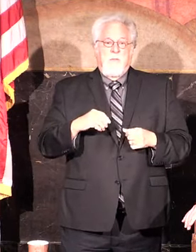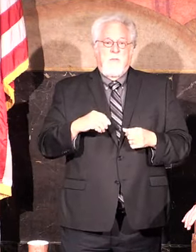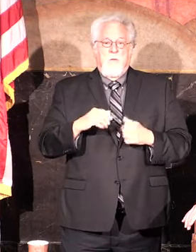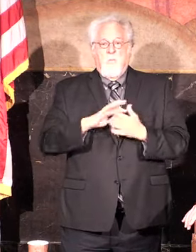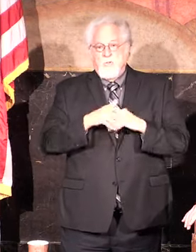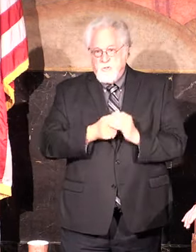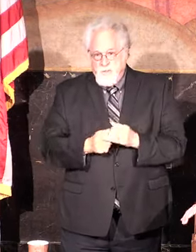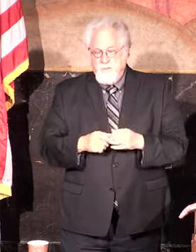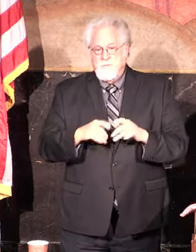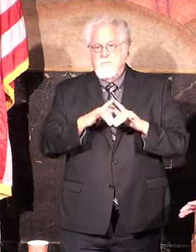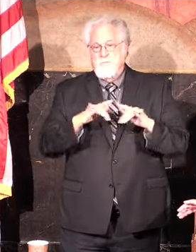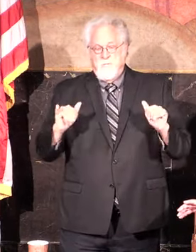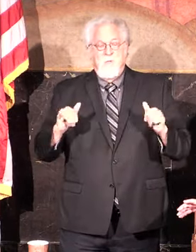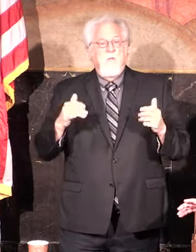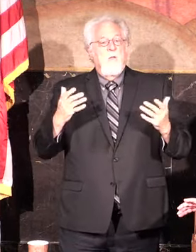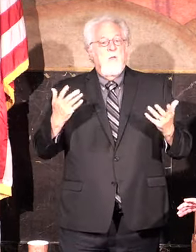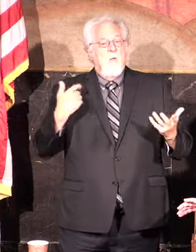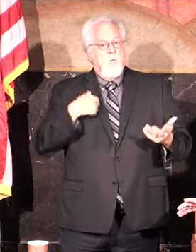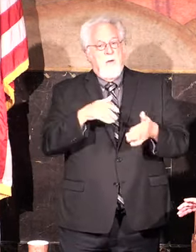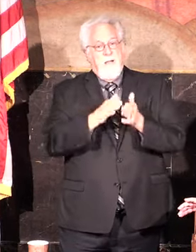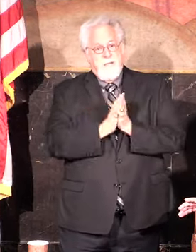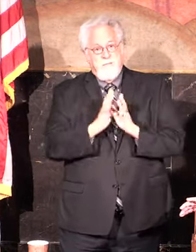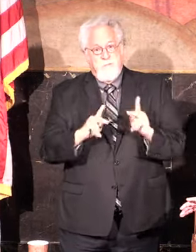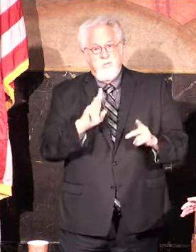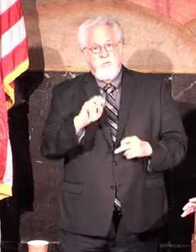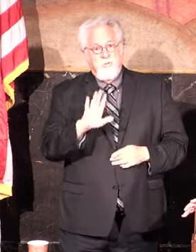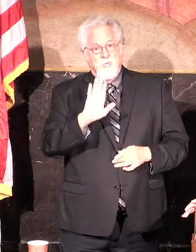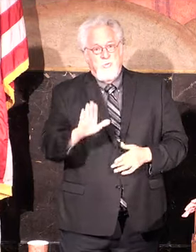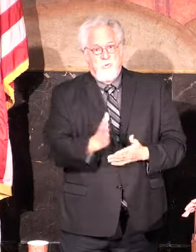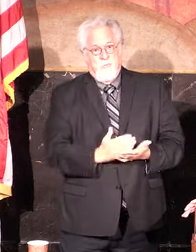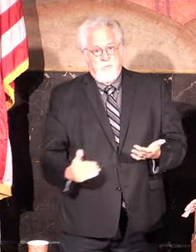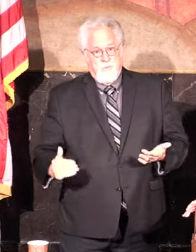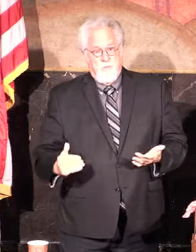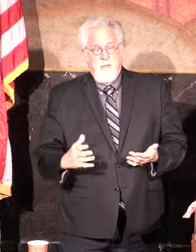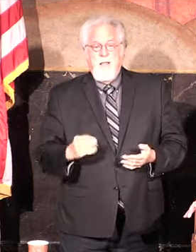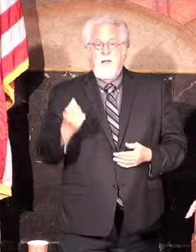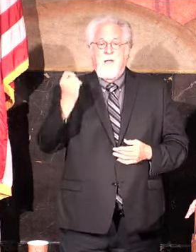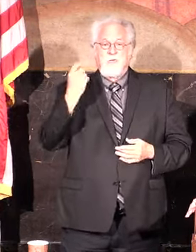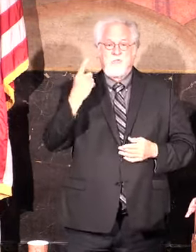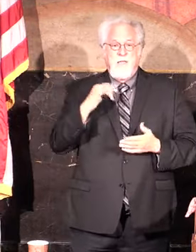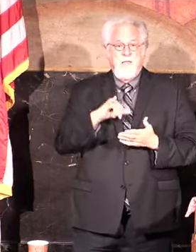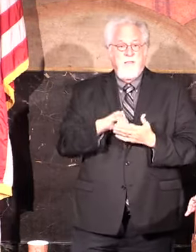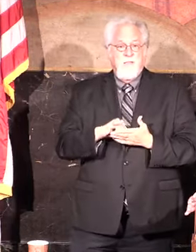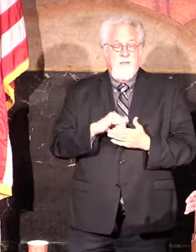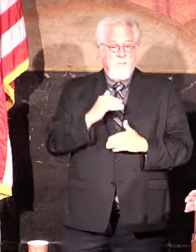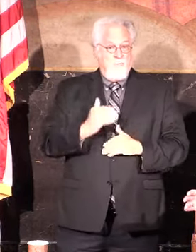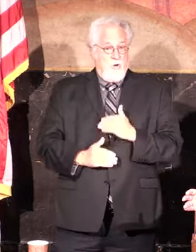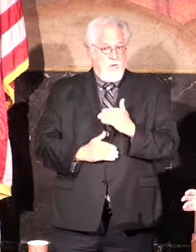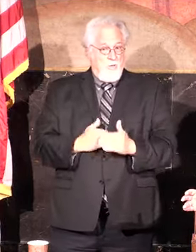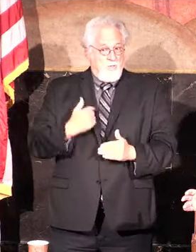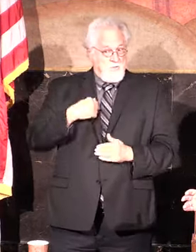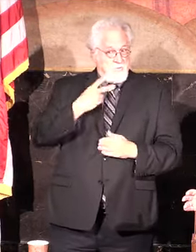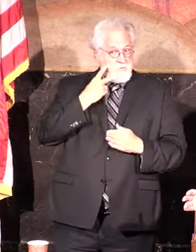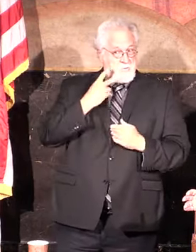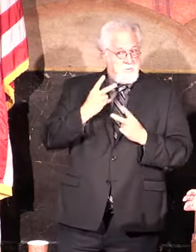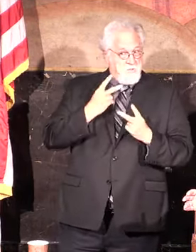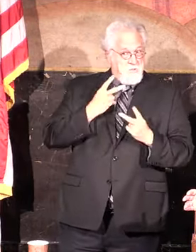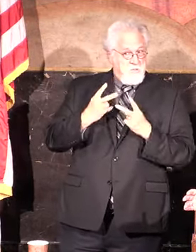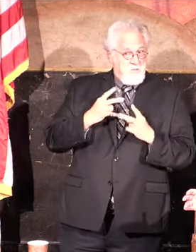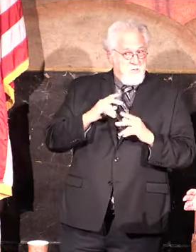Washing your hands and so forth. And so we're just asking everyone to do your part and to understand that the progress that we've started to see over the